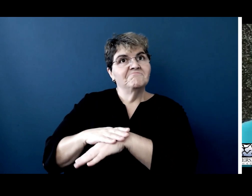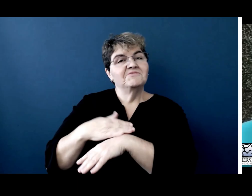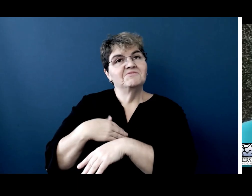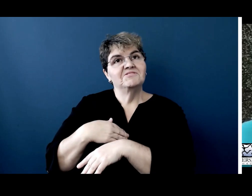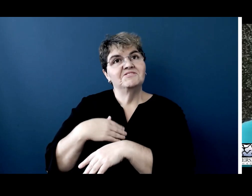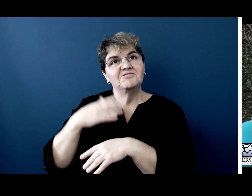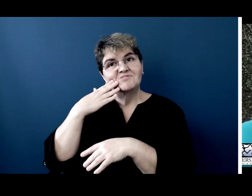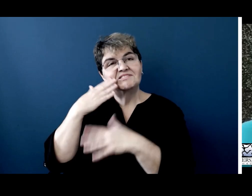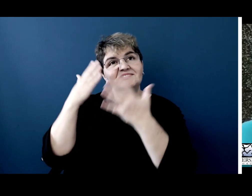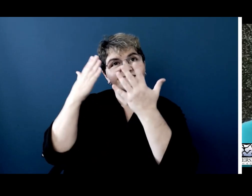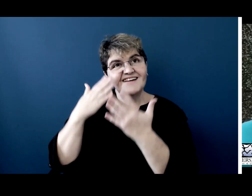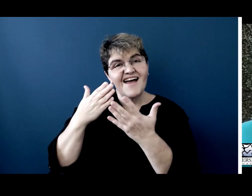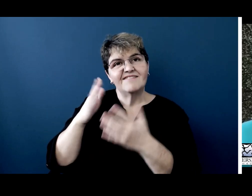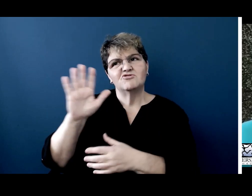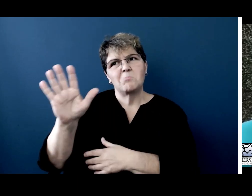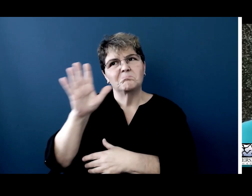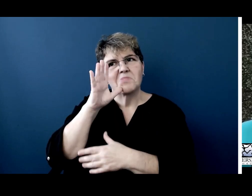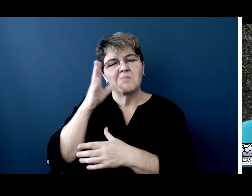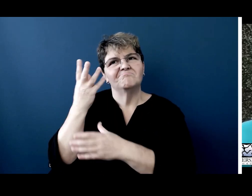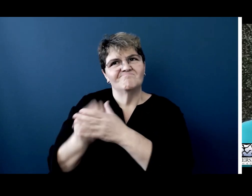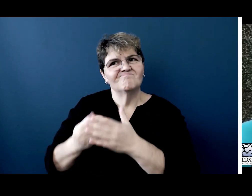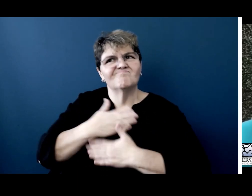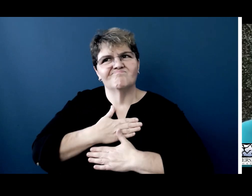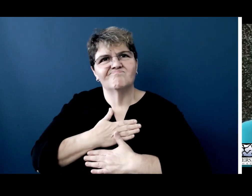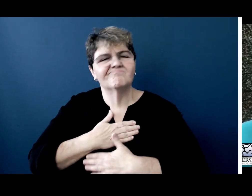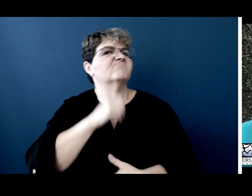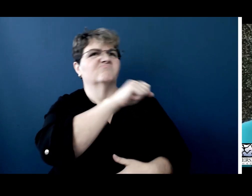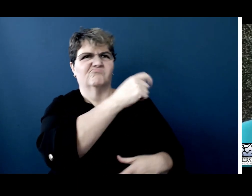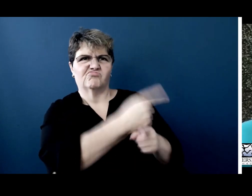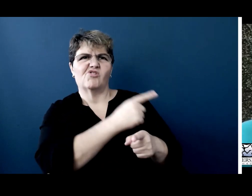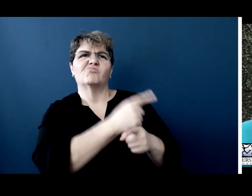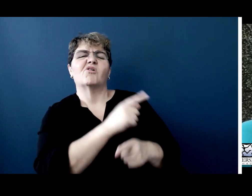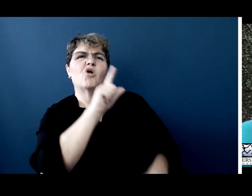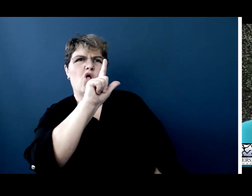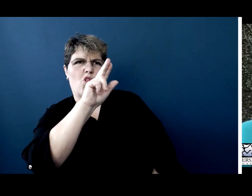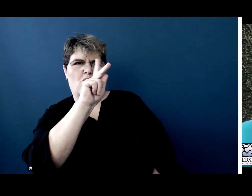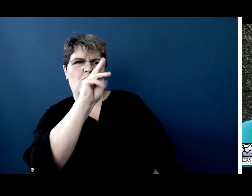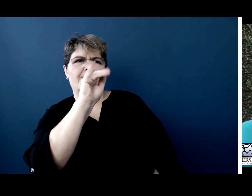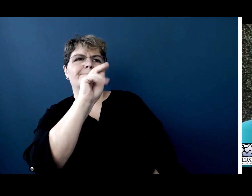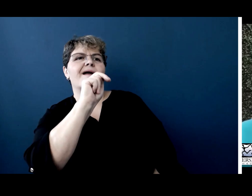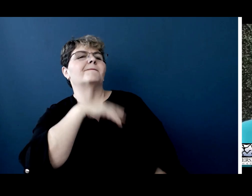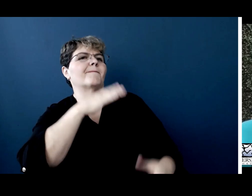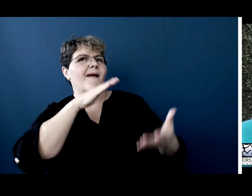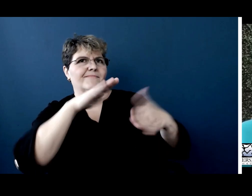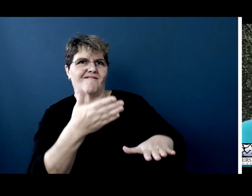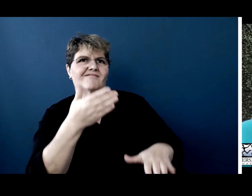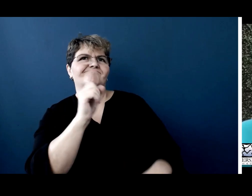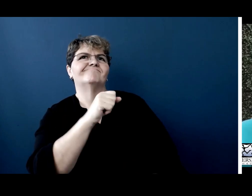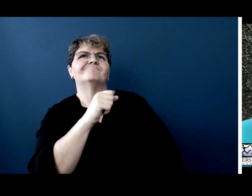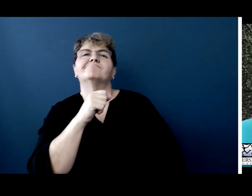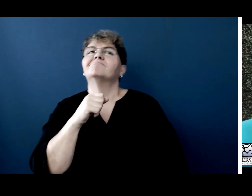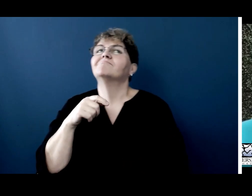bad. you were saying it's going to be coming up on 1 year for that, right? Yeah, Yeah. So Next month. that's been pretty tough, right? yeah, it has been.